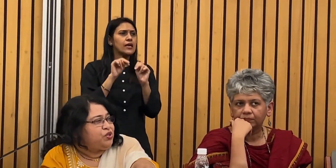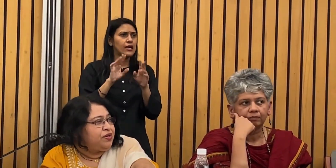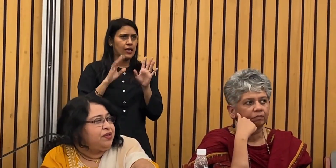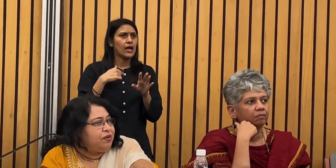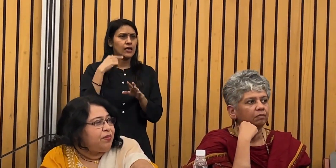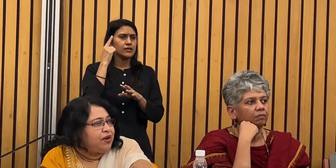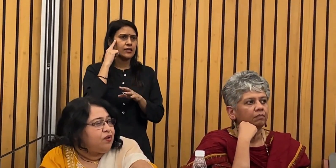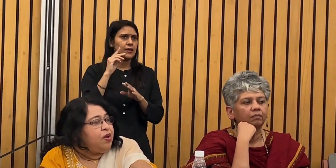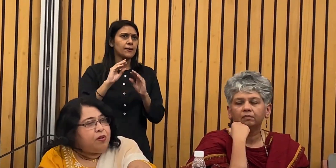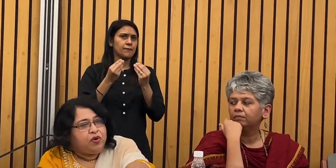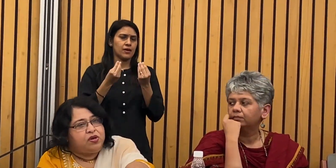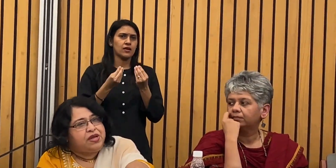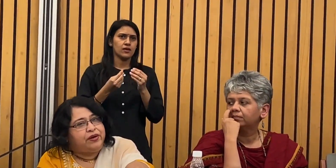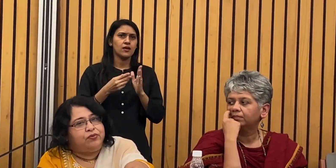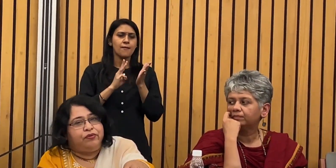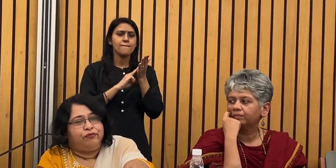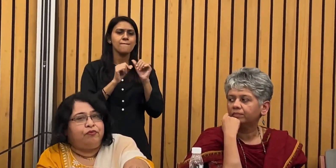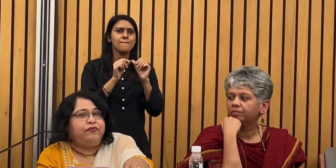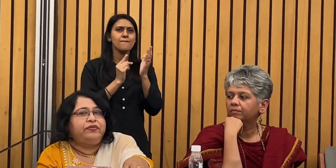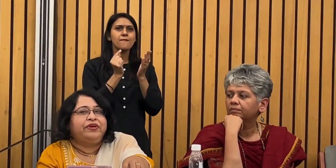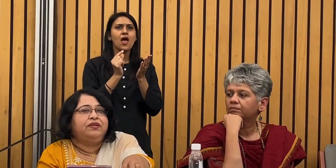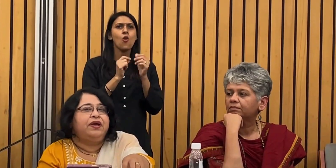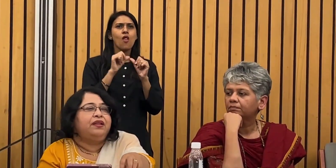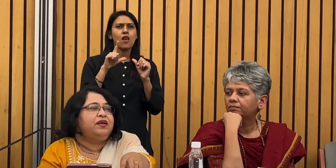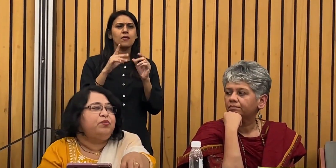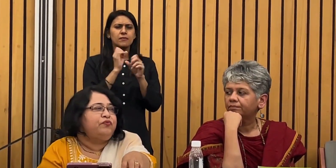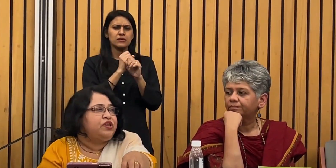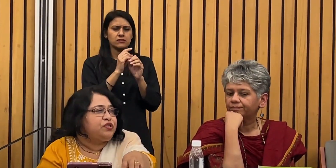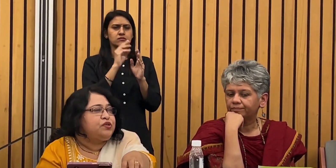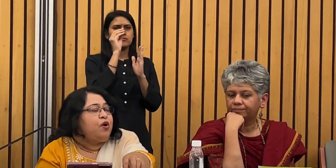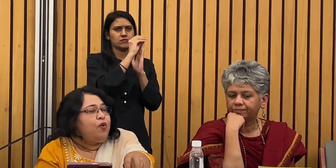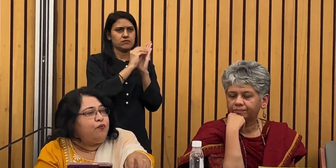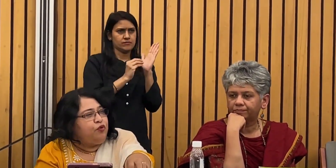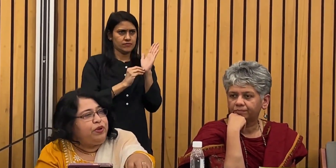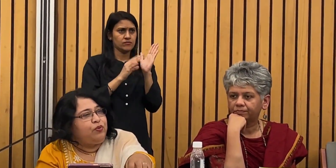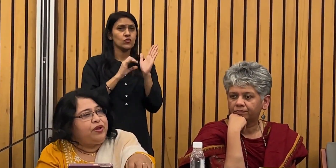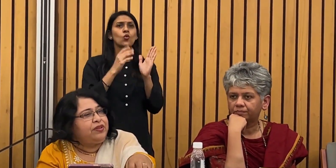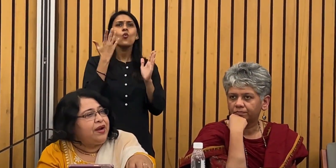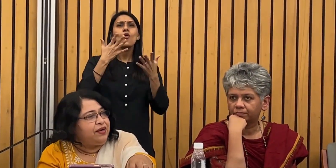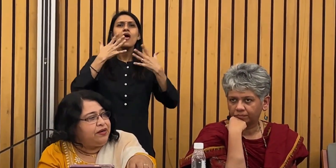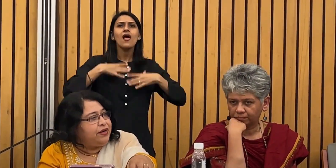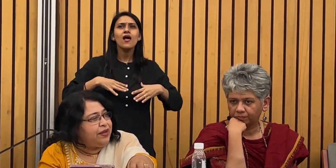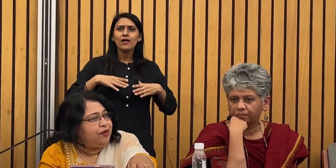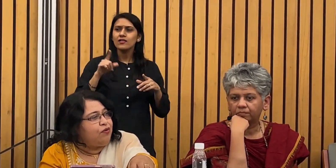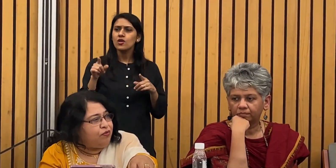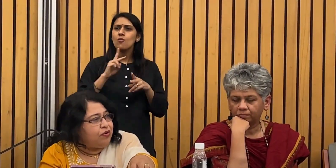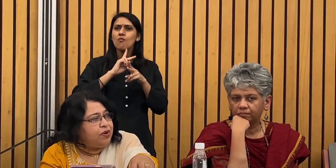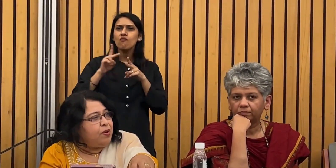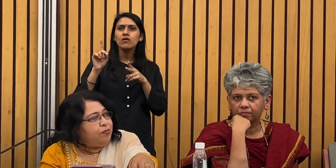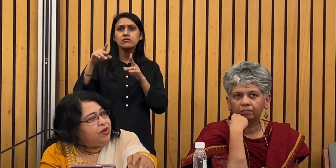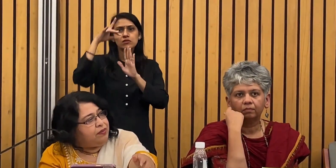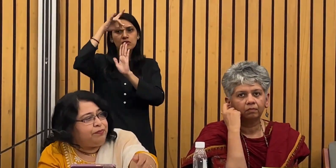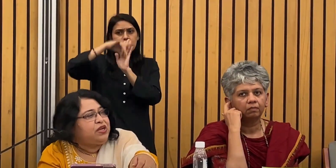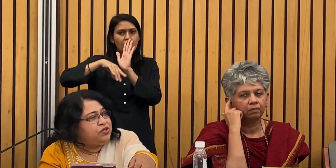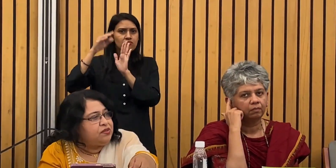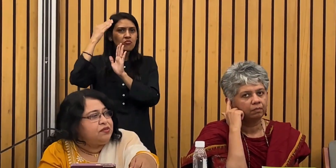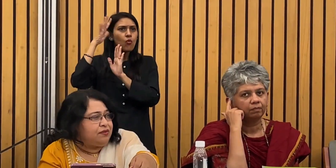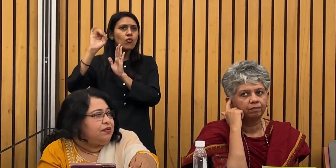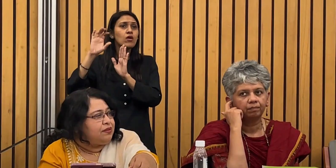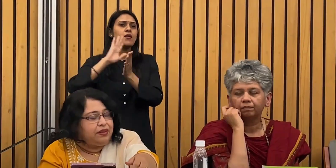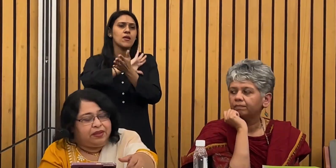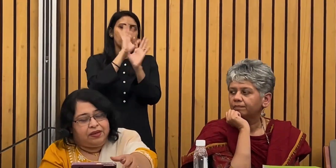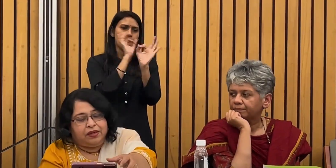be mentioned in the manual, because I don't know whether the healthcare professionals would be knowing that in detail or not. But